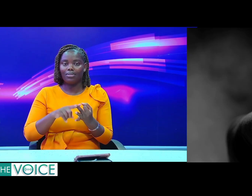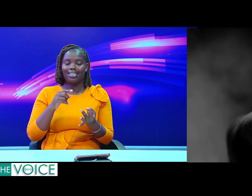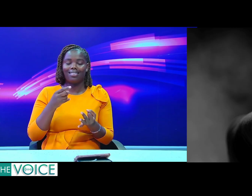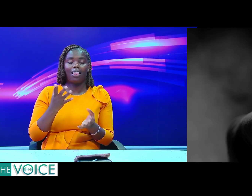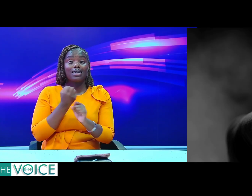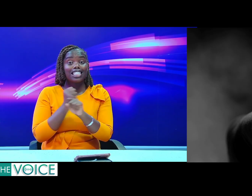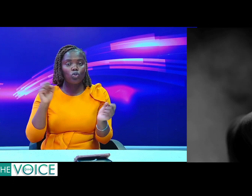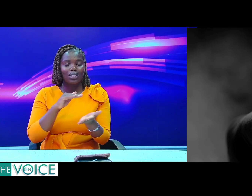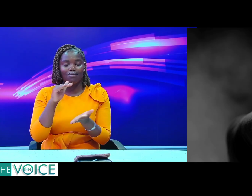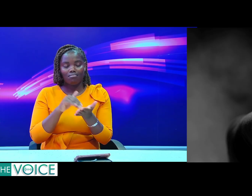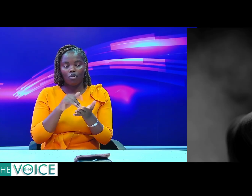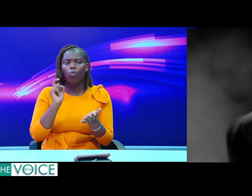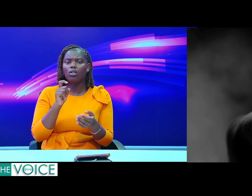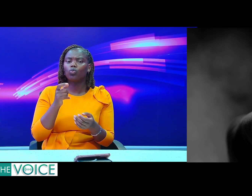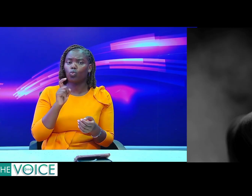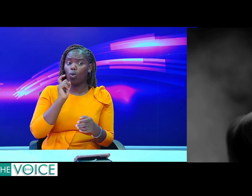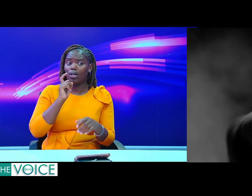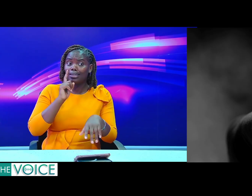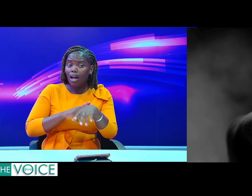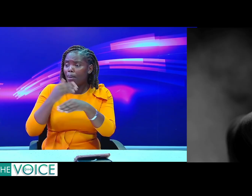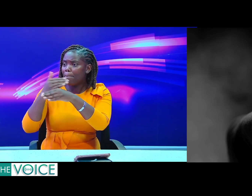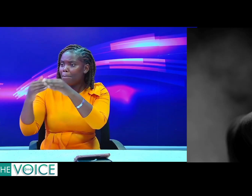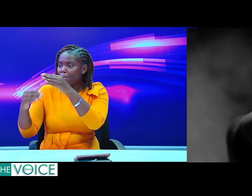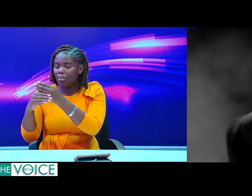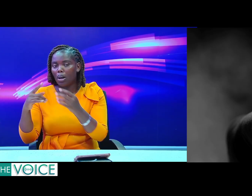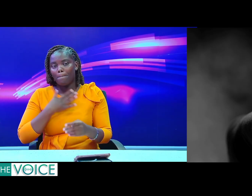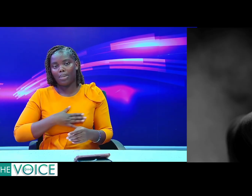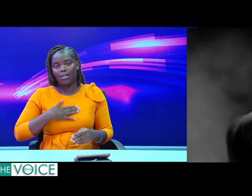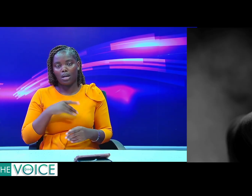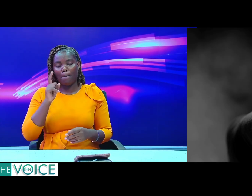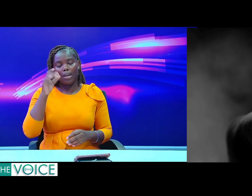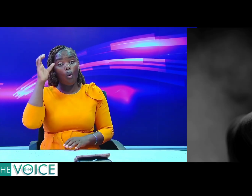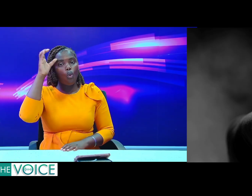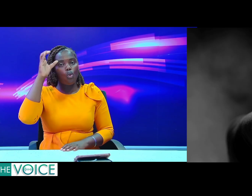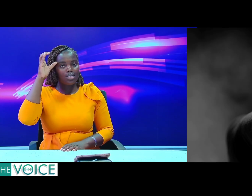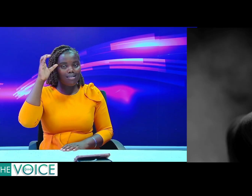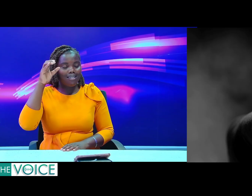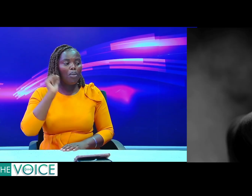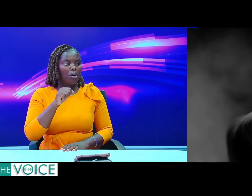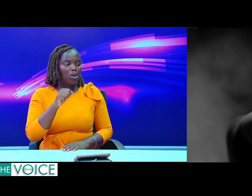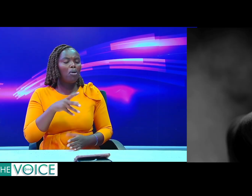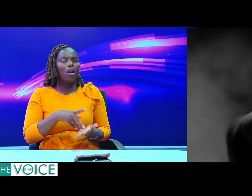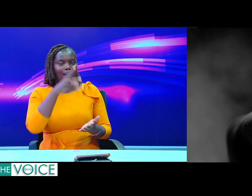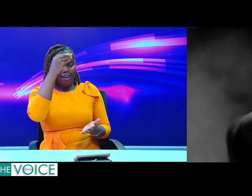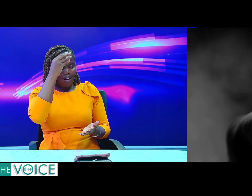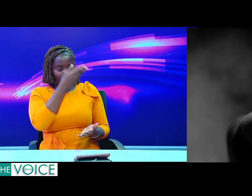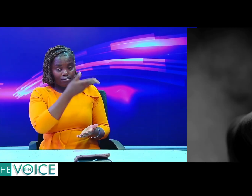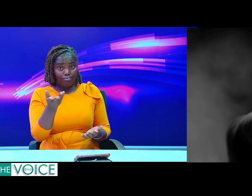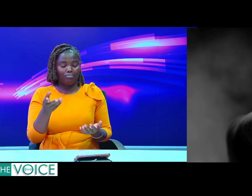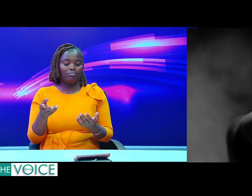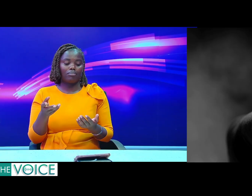police stations, the rescue centers as well, we need more of them to be established so